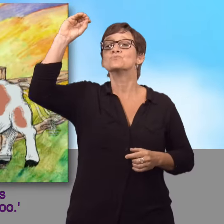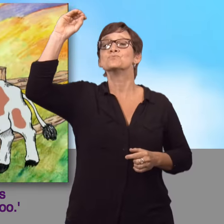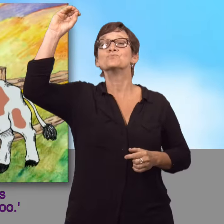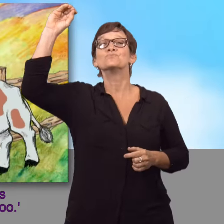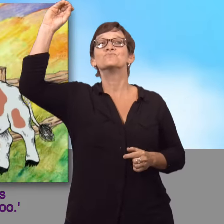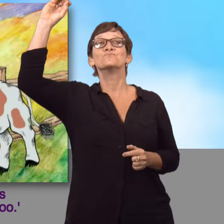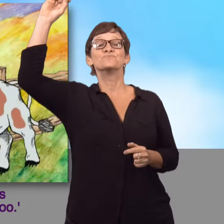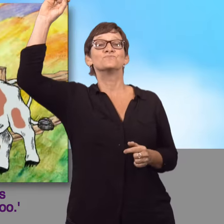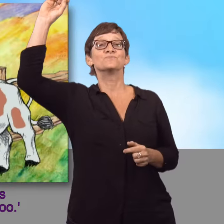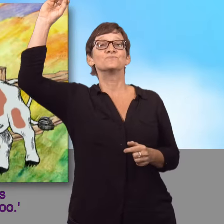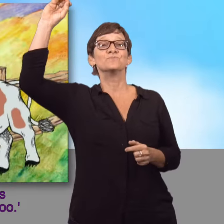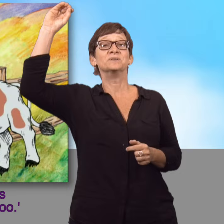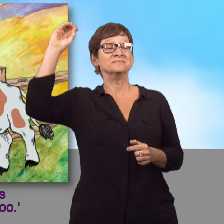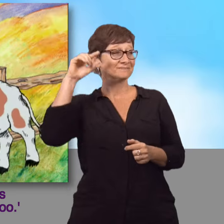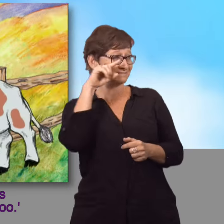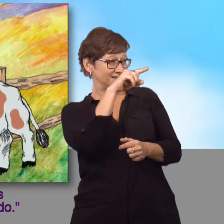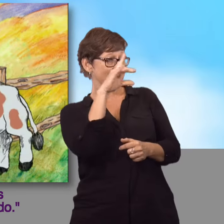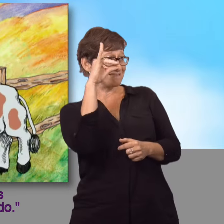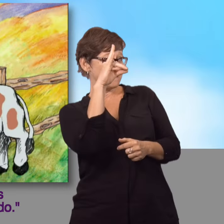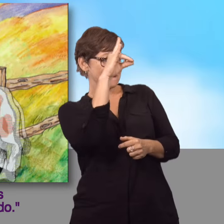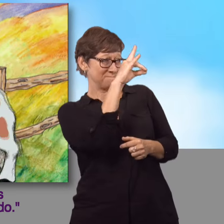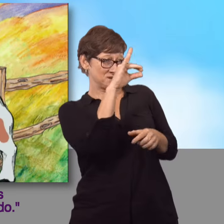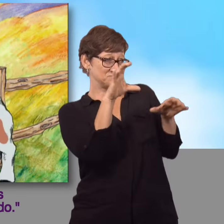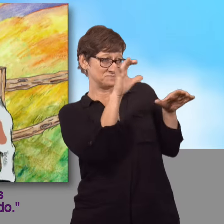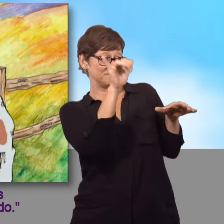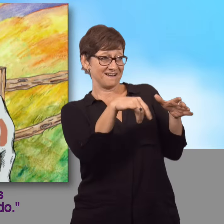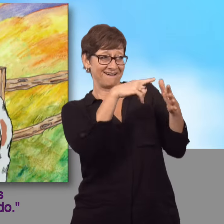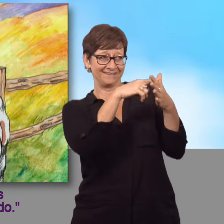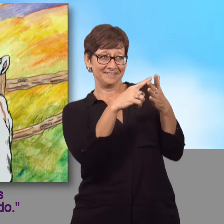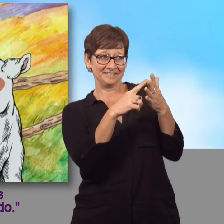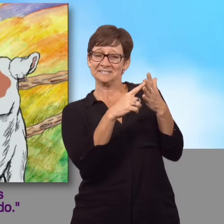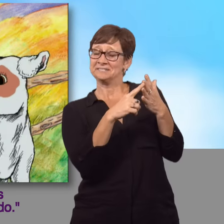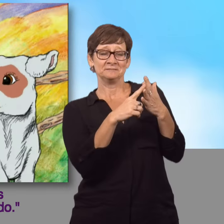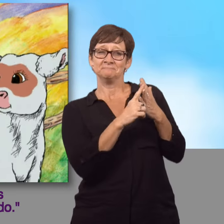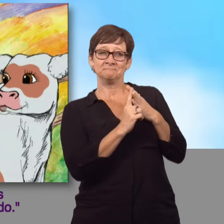say, Moo! I don't think that is what a llama would do.